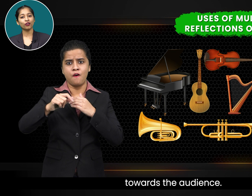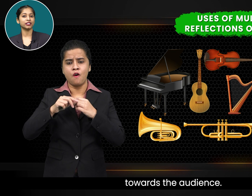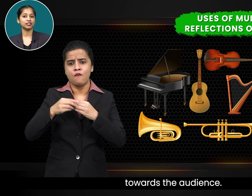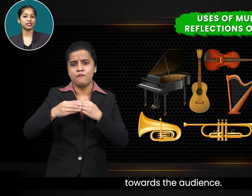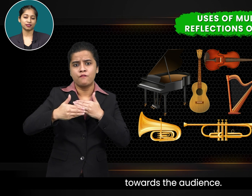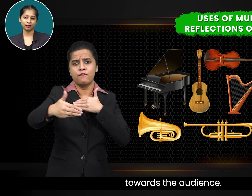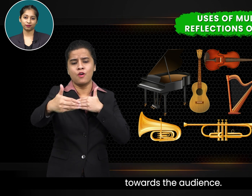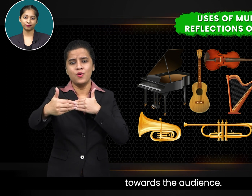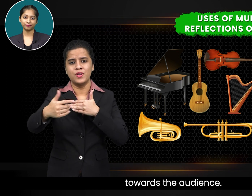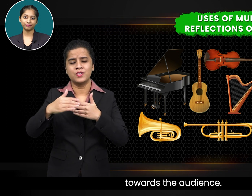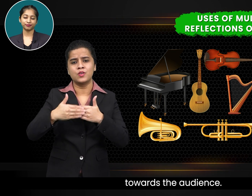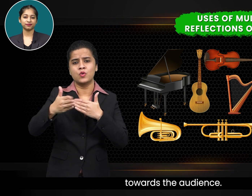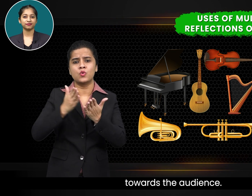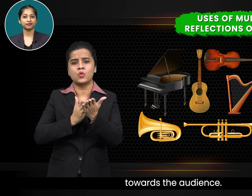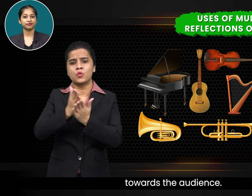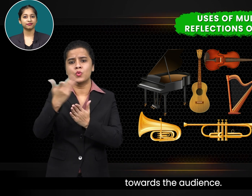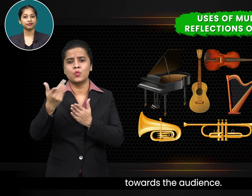the audience.